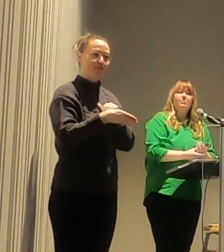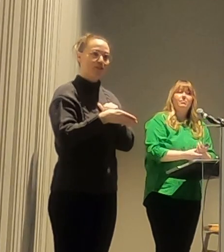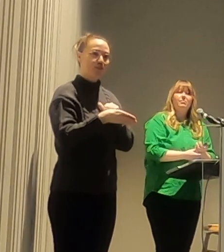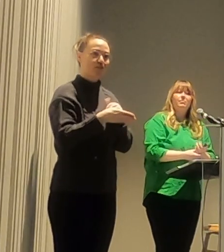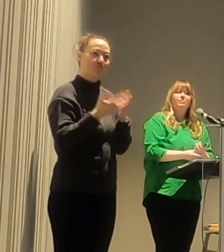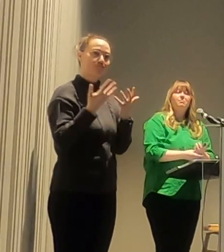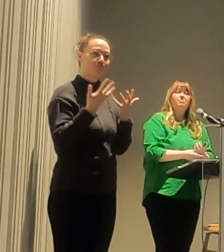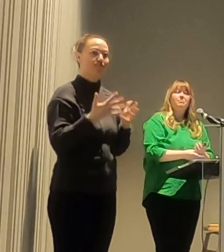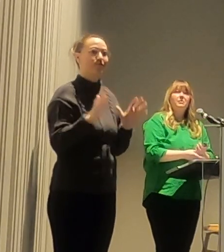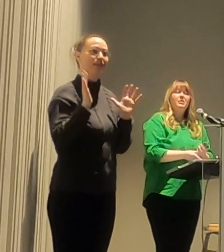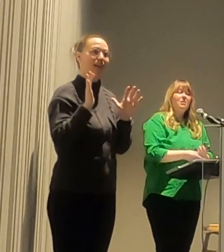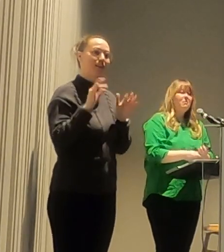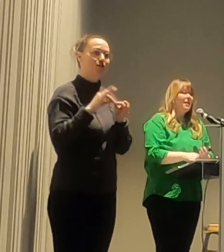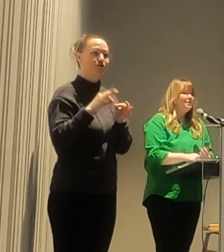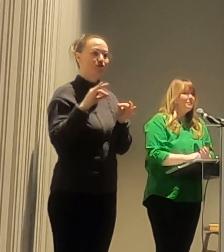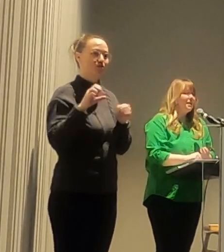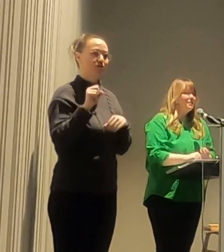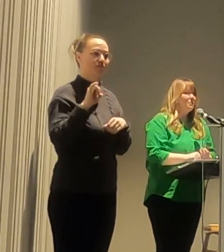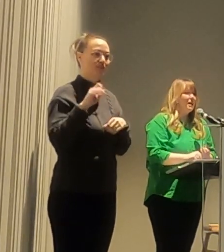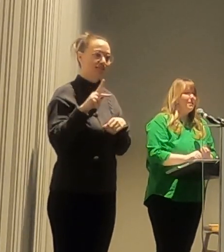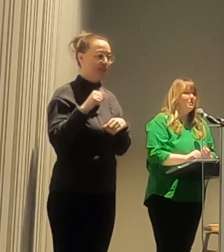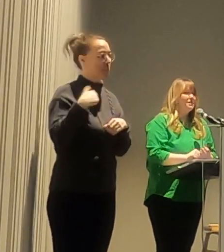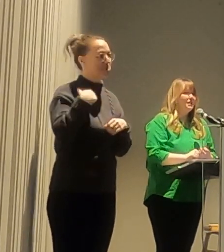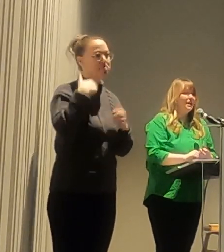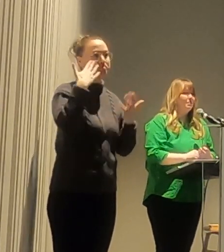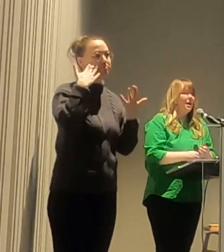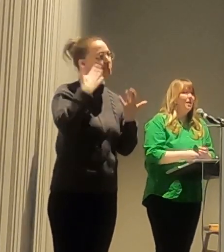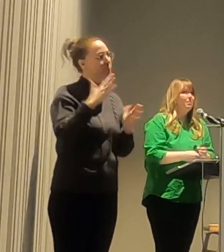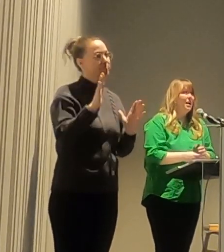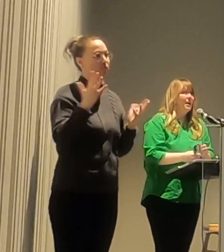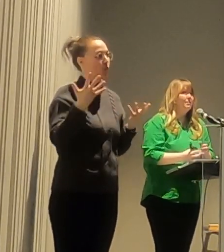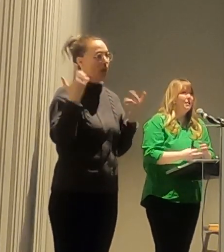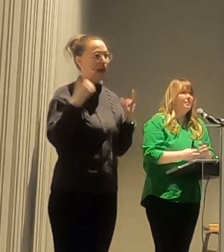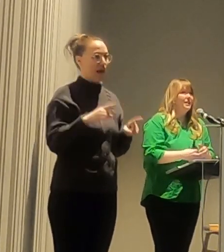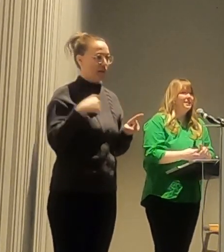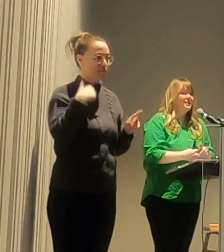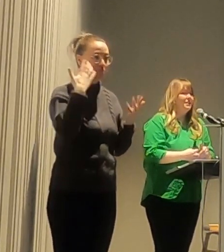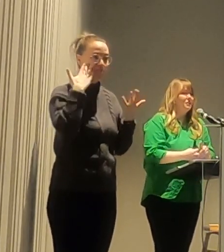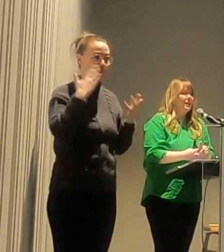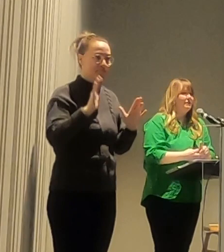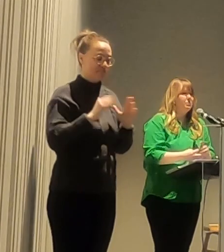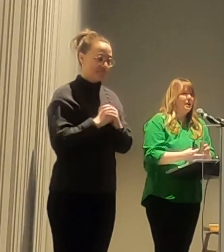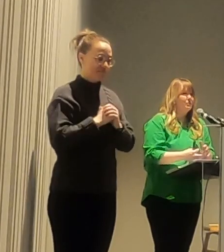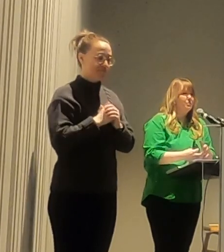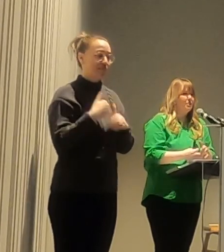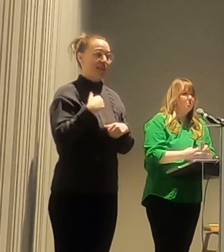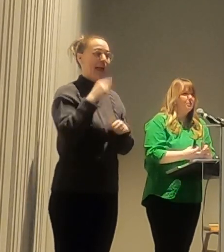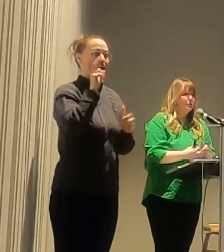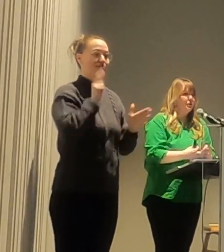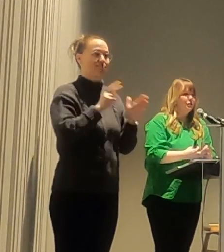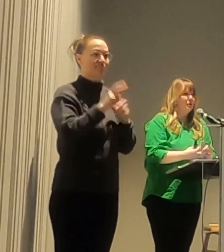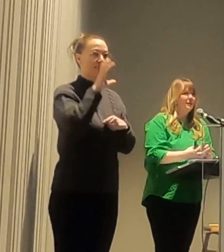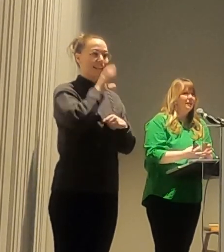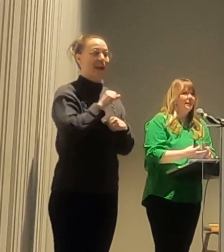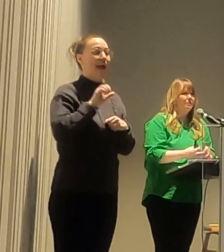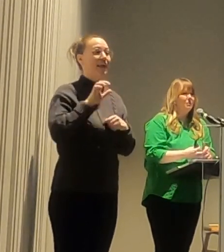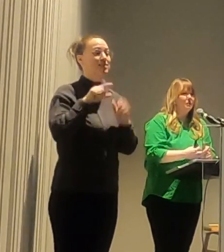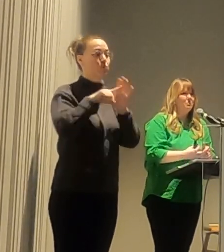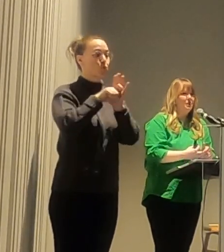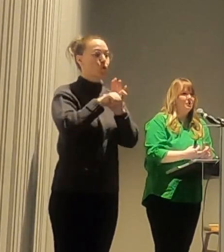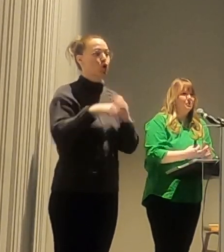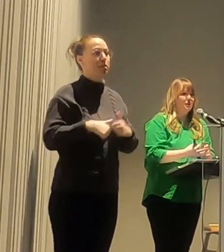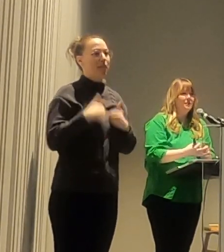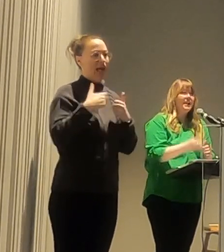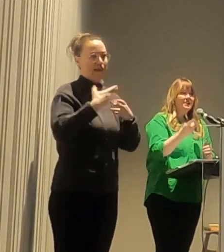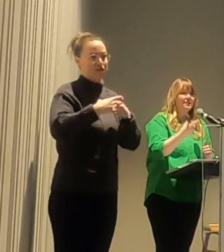came out of their cocoons? No, I do not know what happens to them. I'm guessing that their lifespan was probably pretty short, and they would